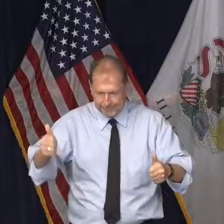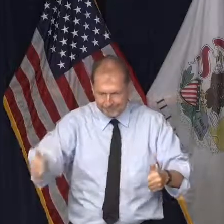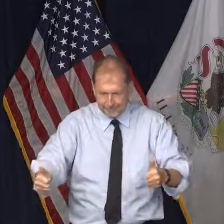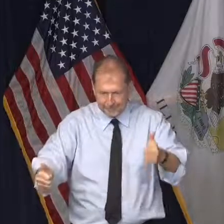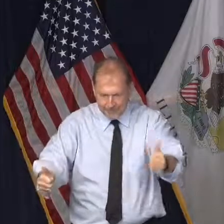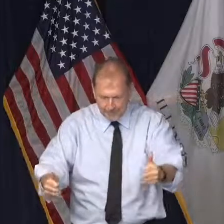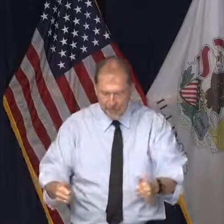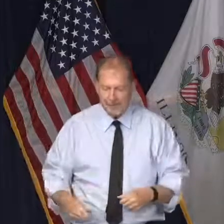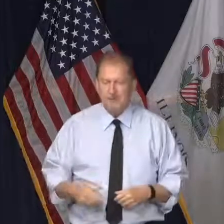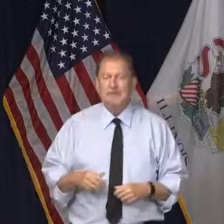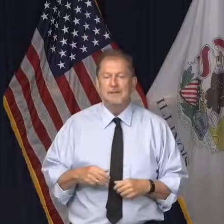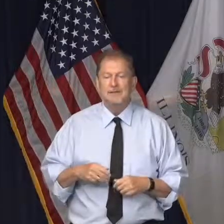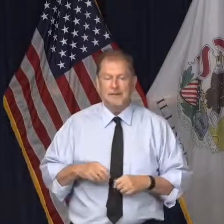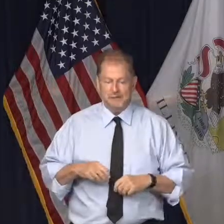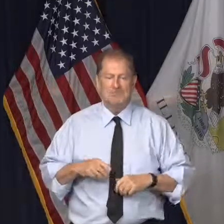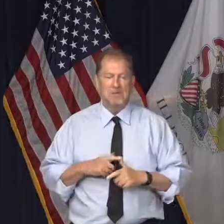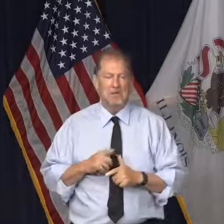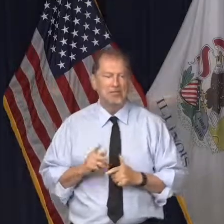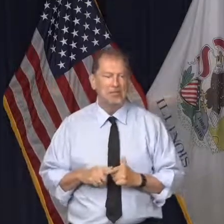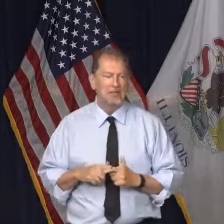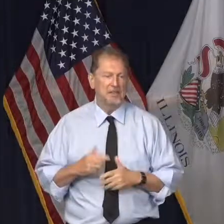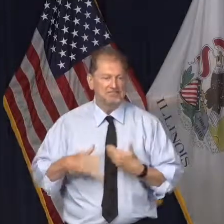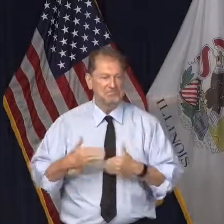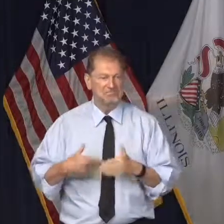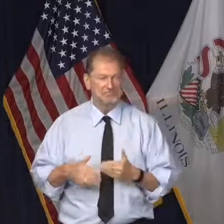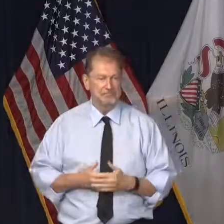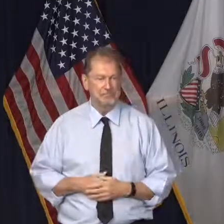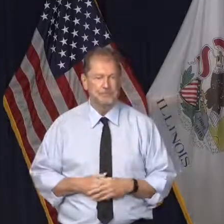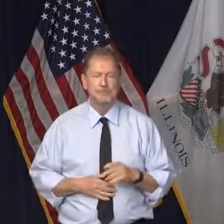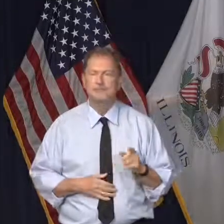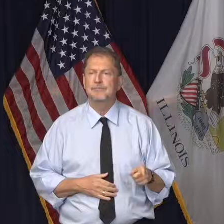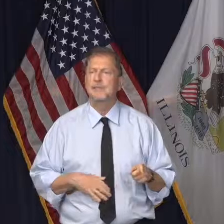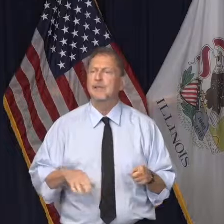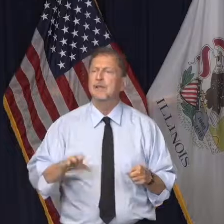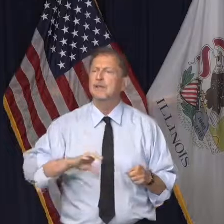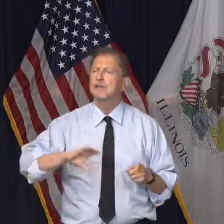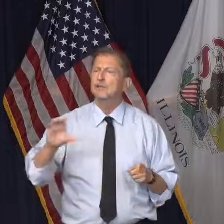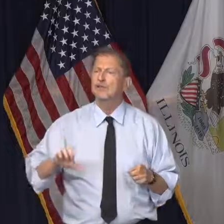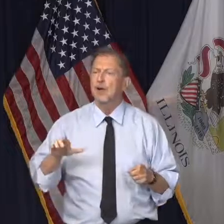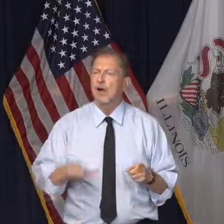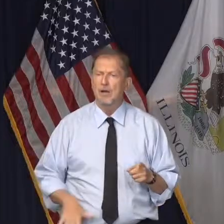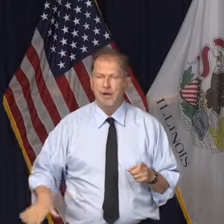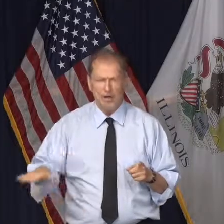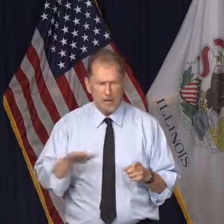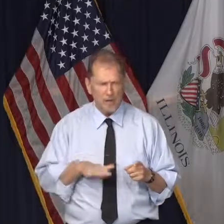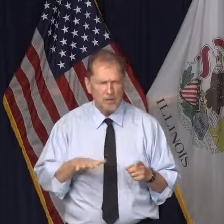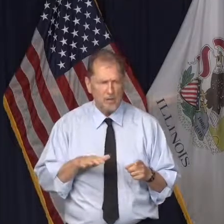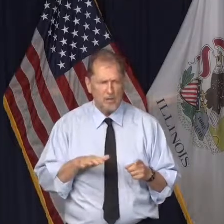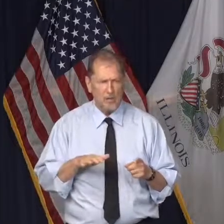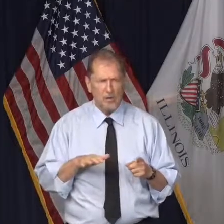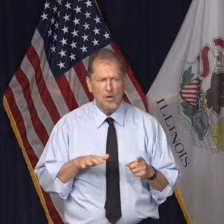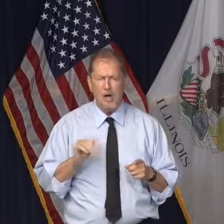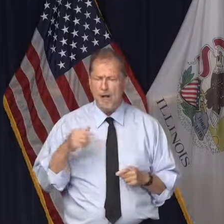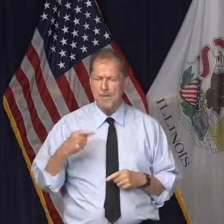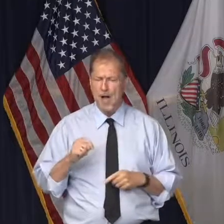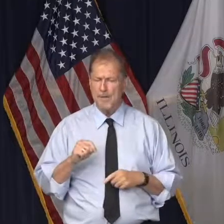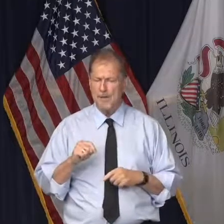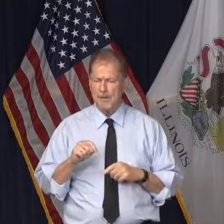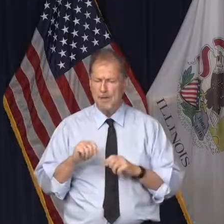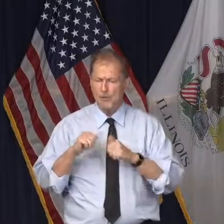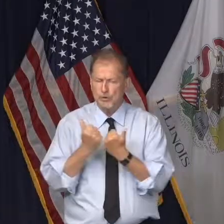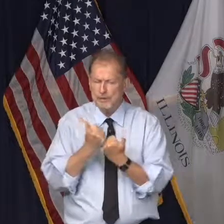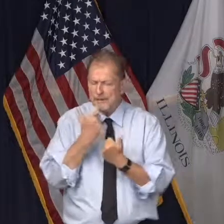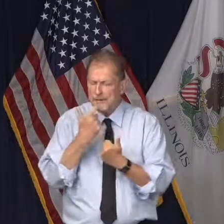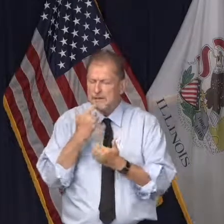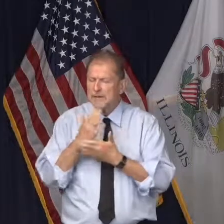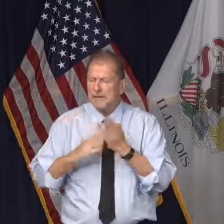distribution of that equipment is. The Chicagoland Apartment Association says that some renters